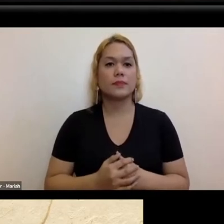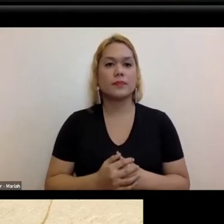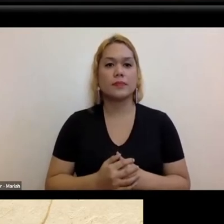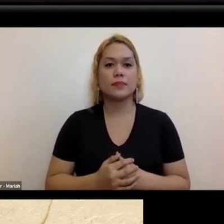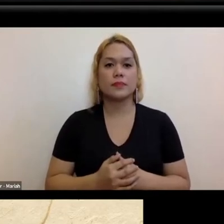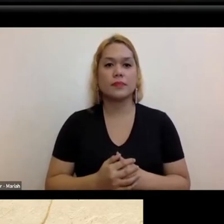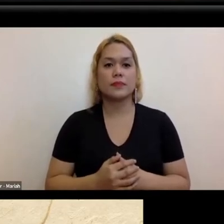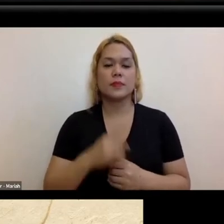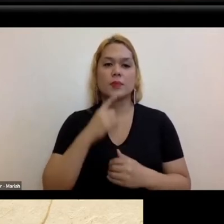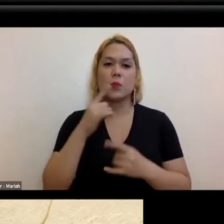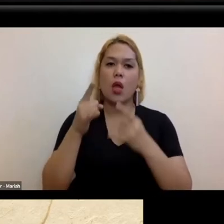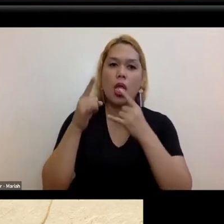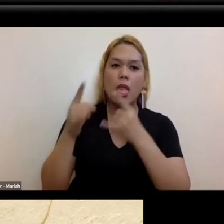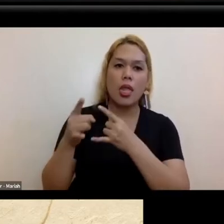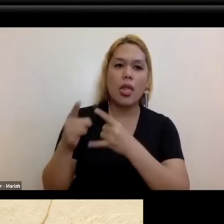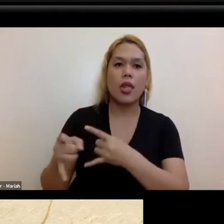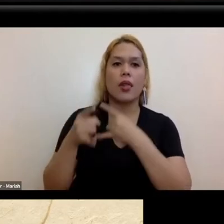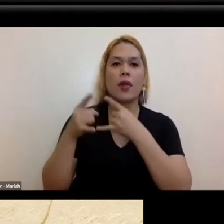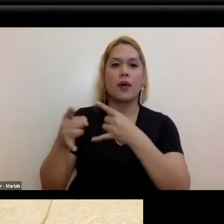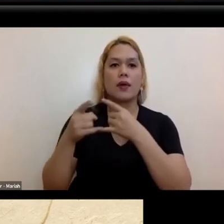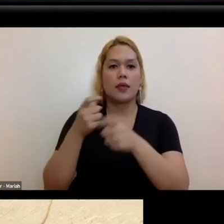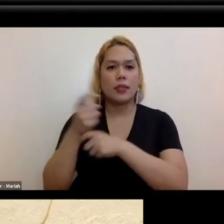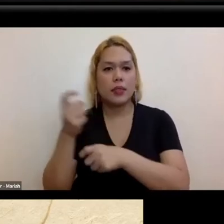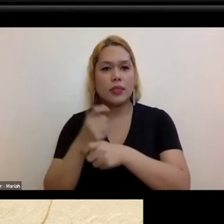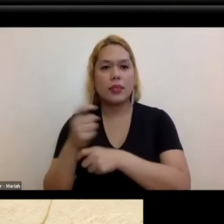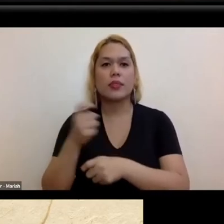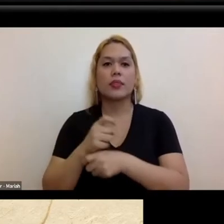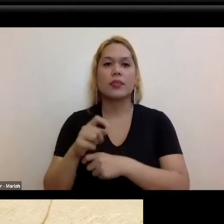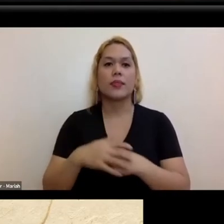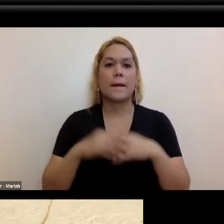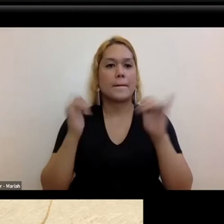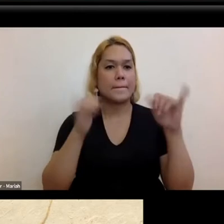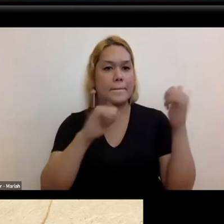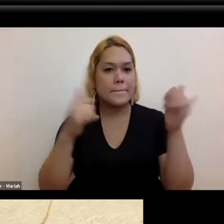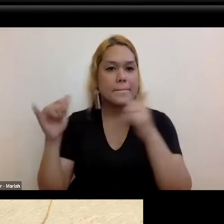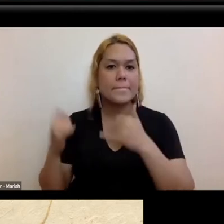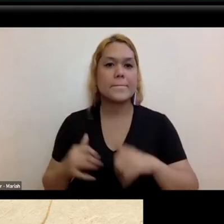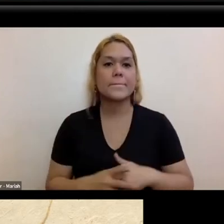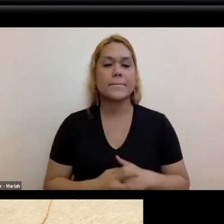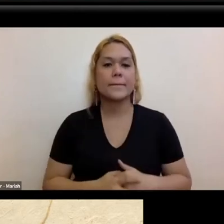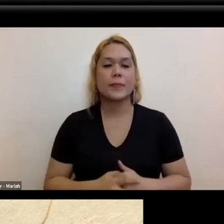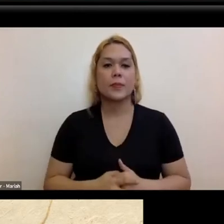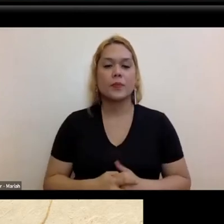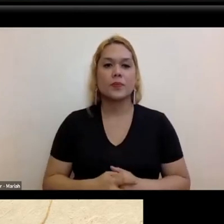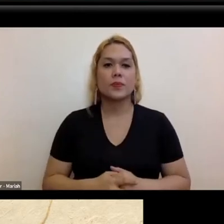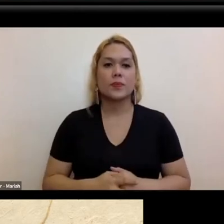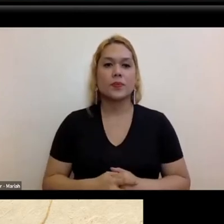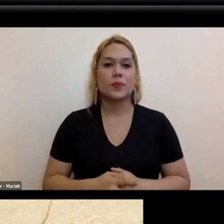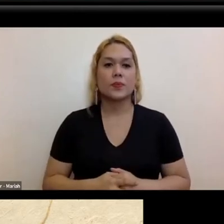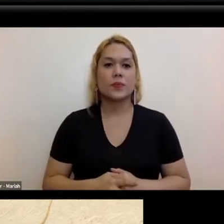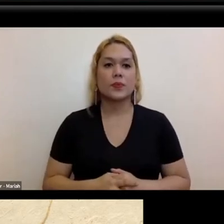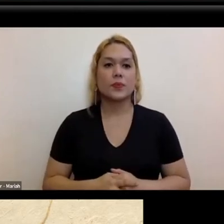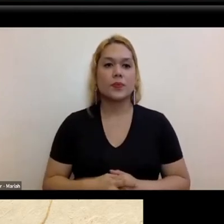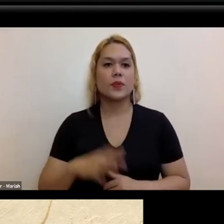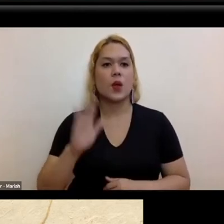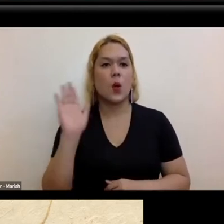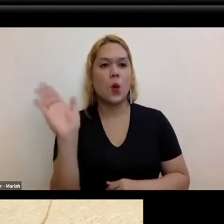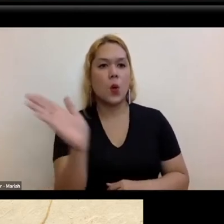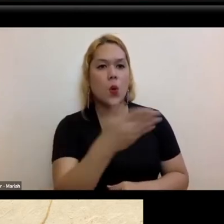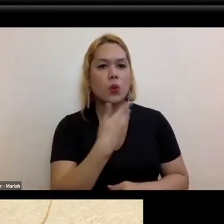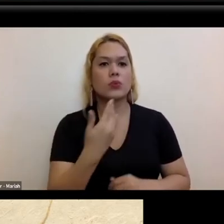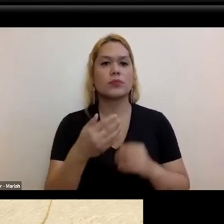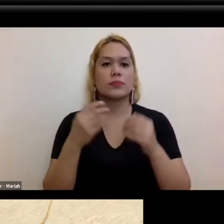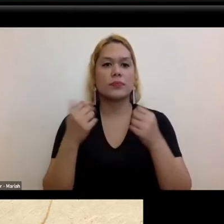warm. Spit. It was all play. All games, they